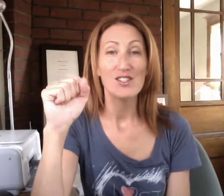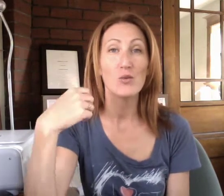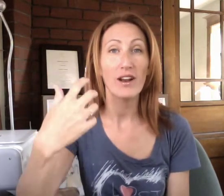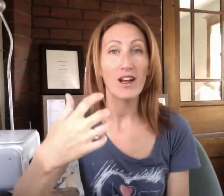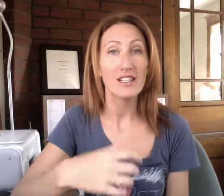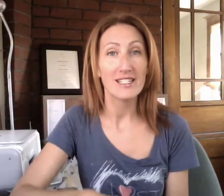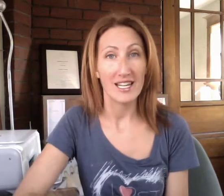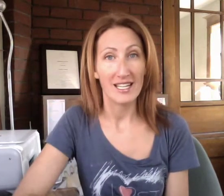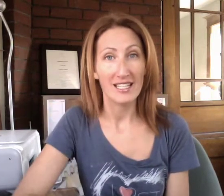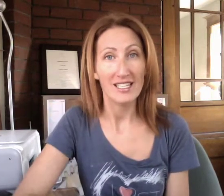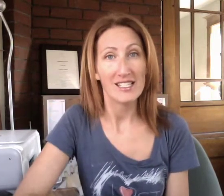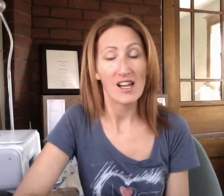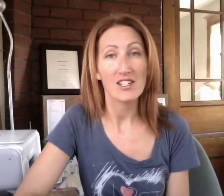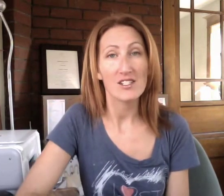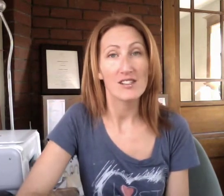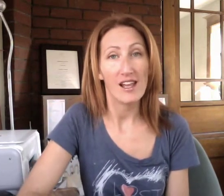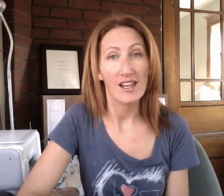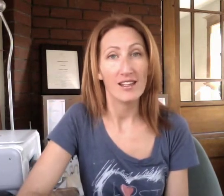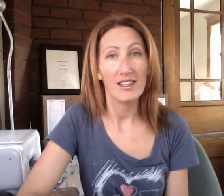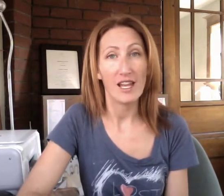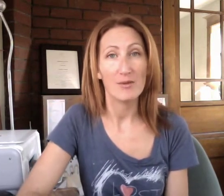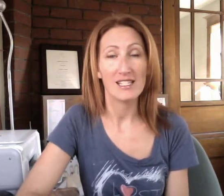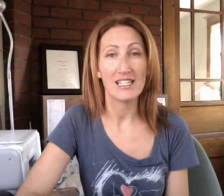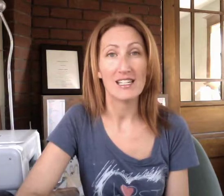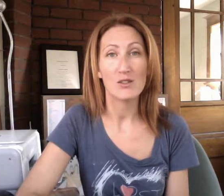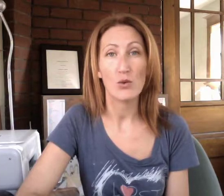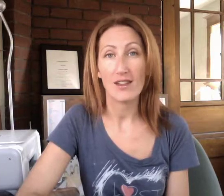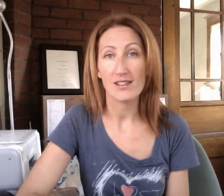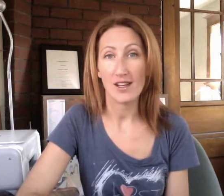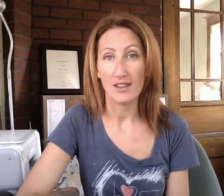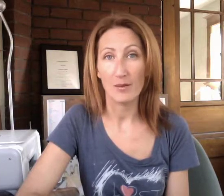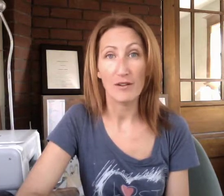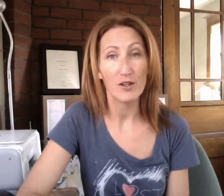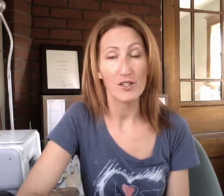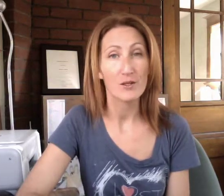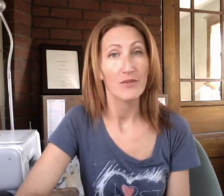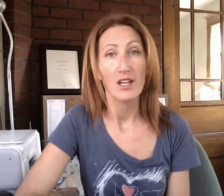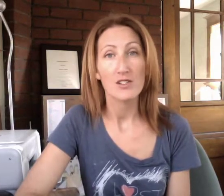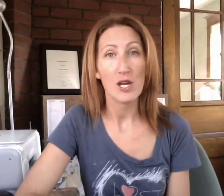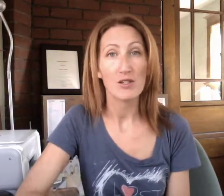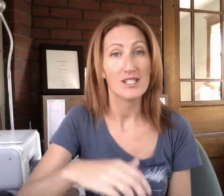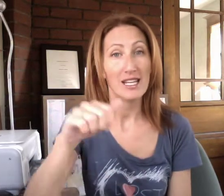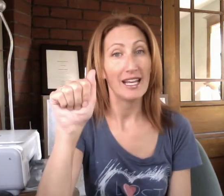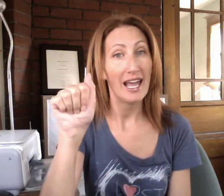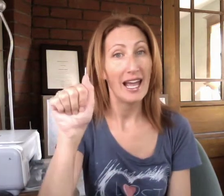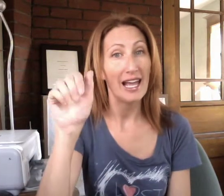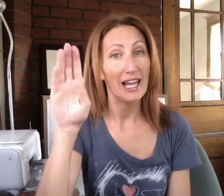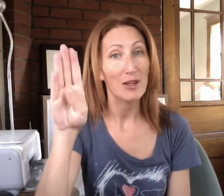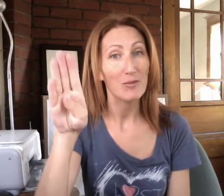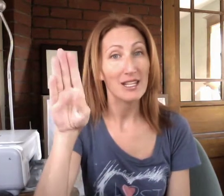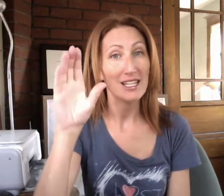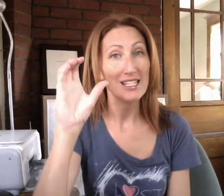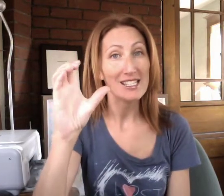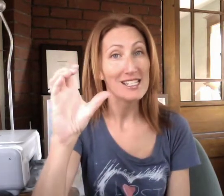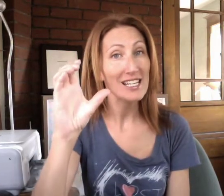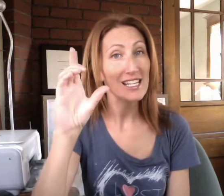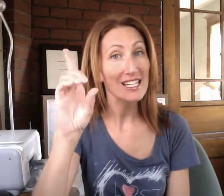what I did is I just sang the ABCs while I signed them at first. So I would just sing A, B, C,